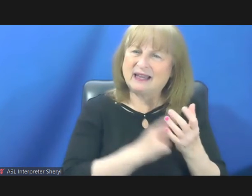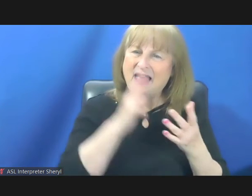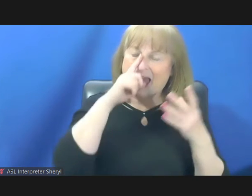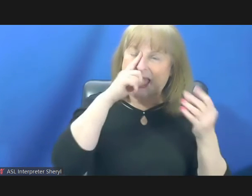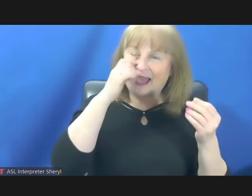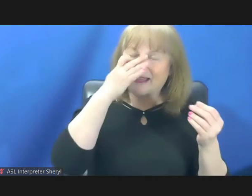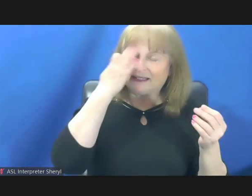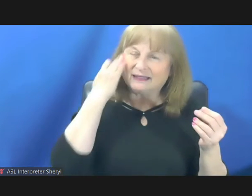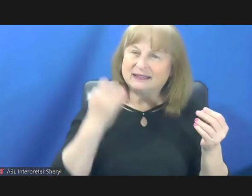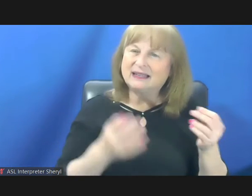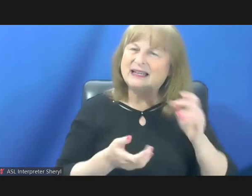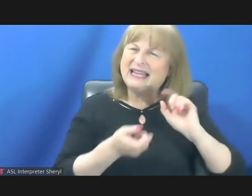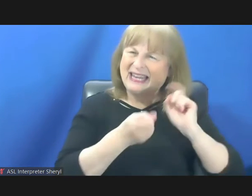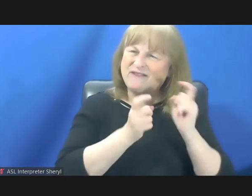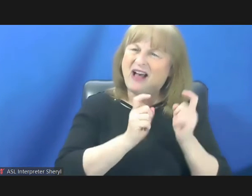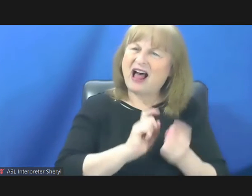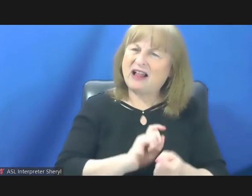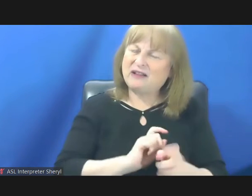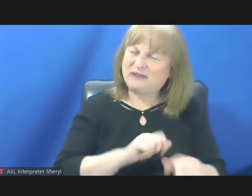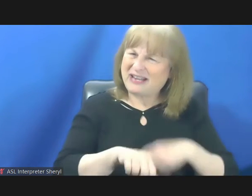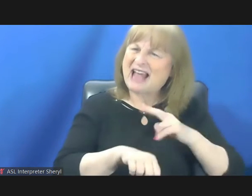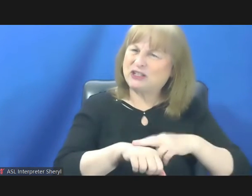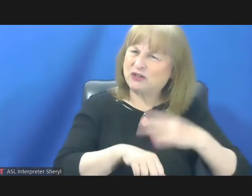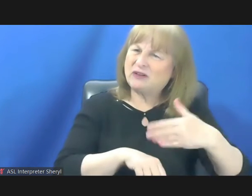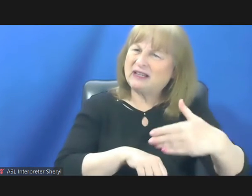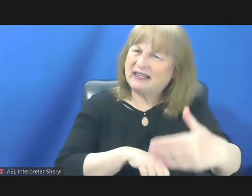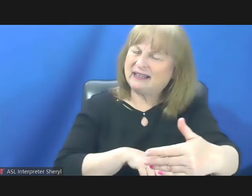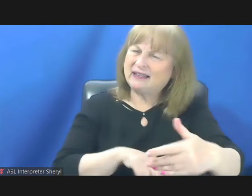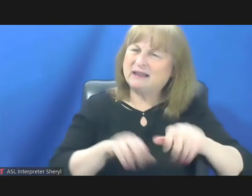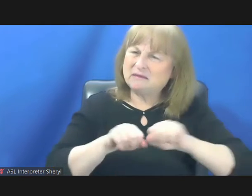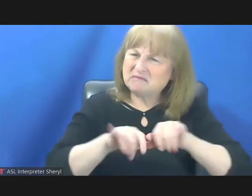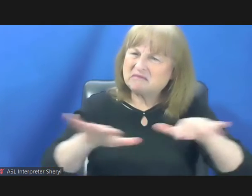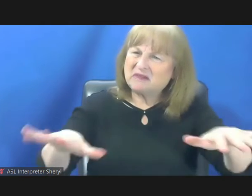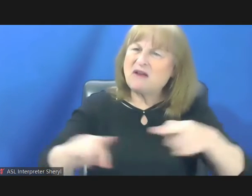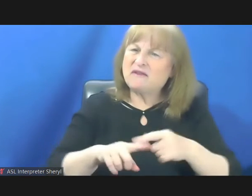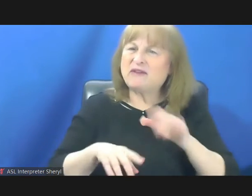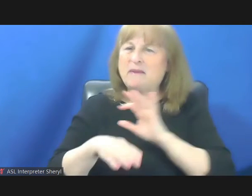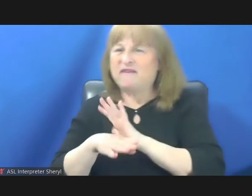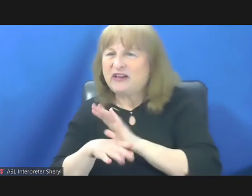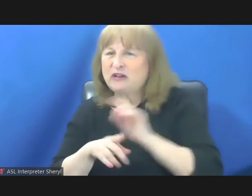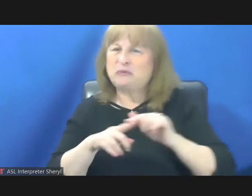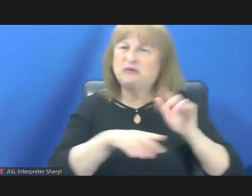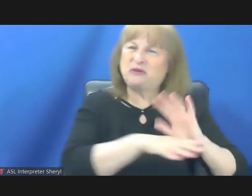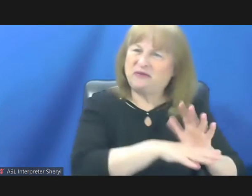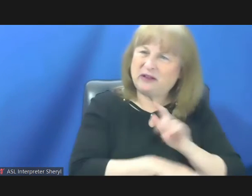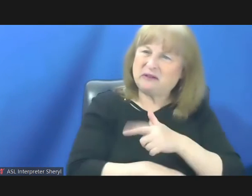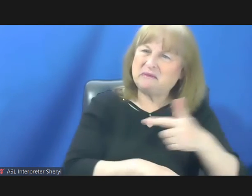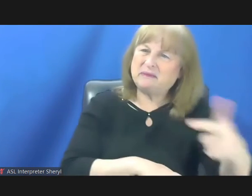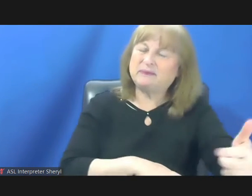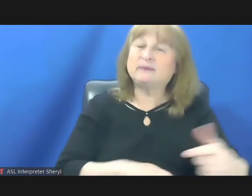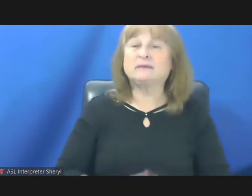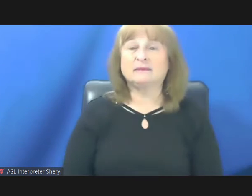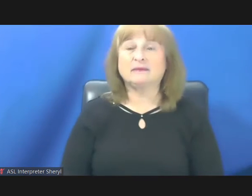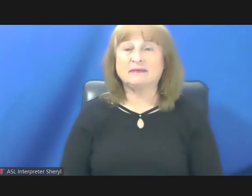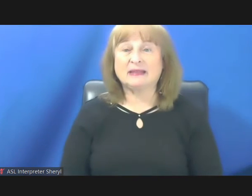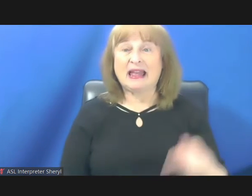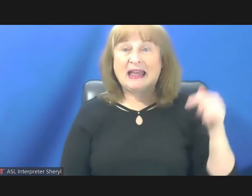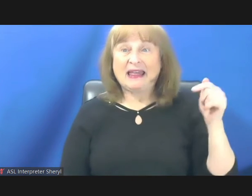and evolve kind of naturally unfolding from film to film. Now,